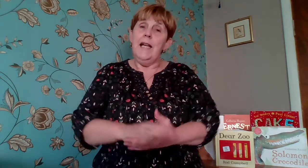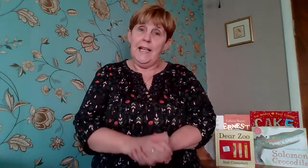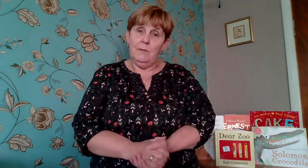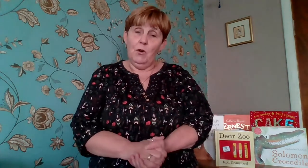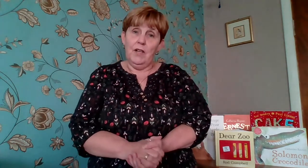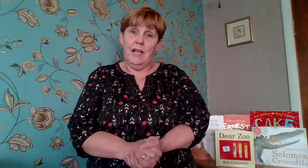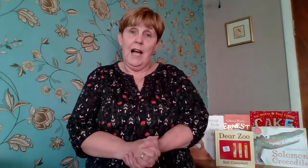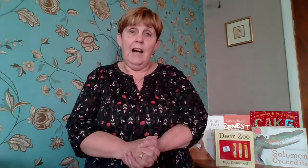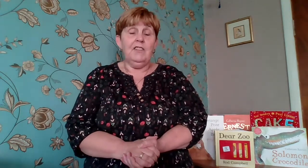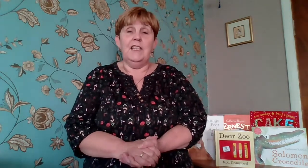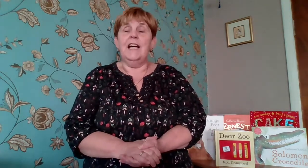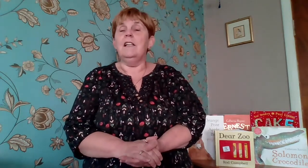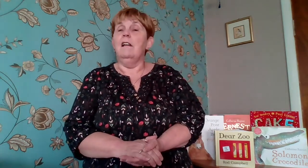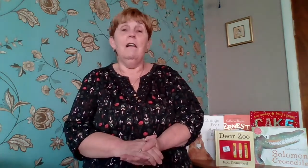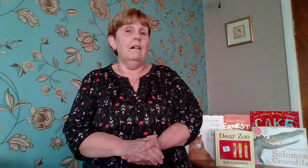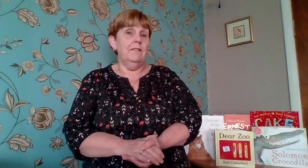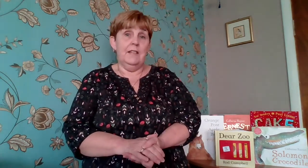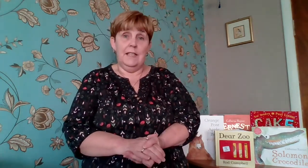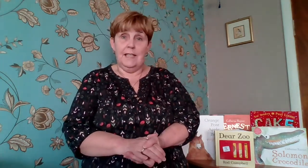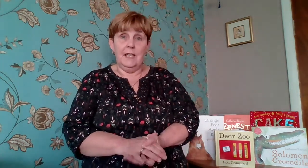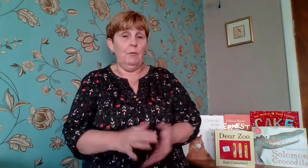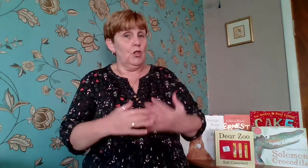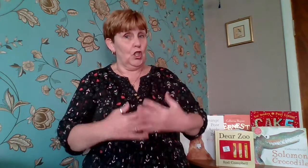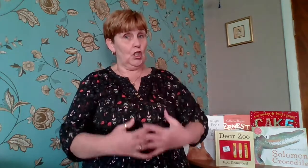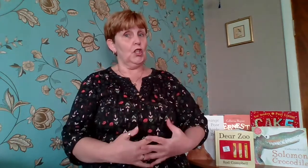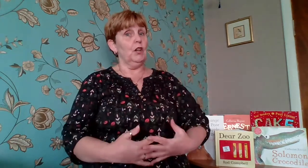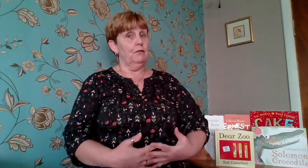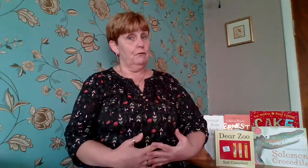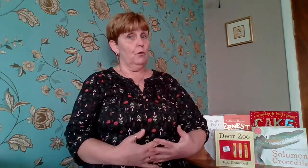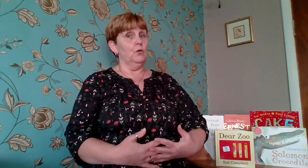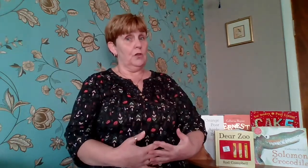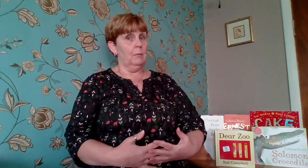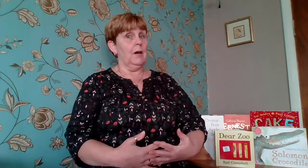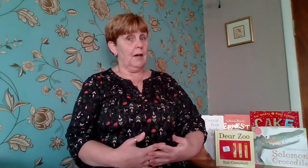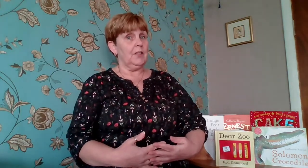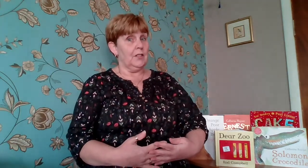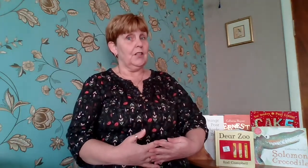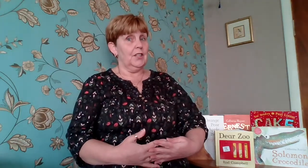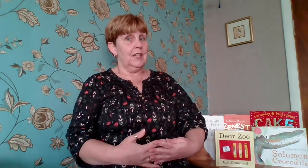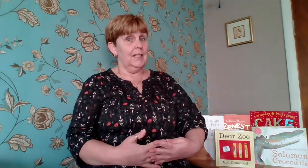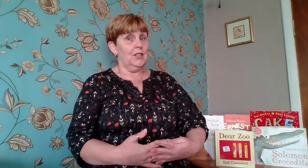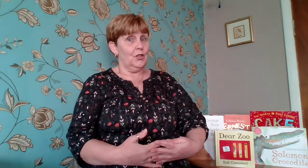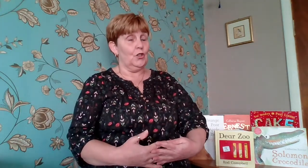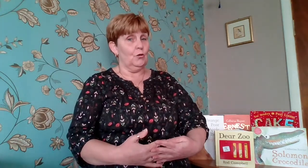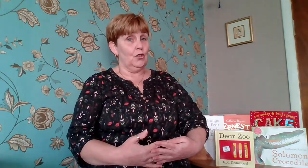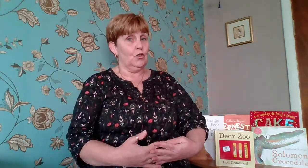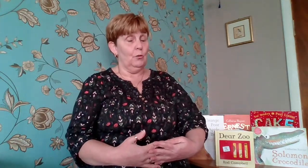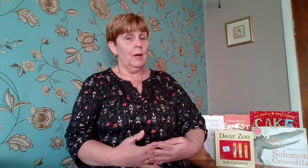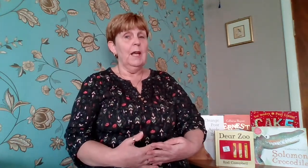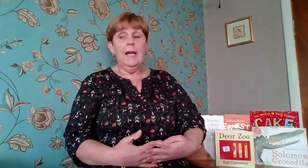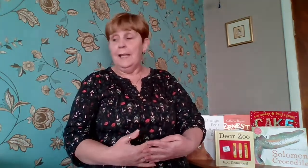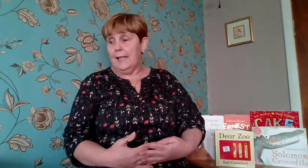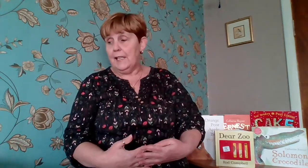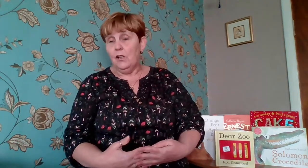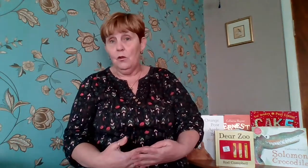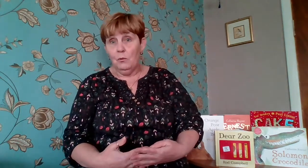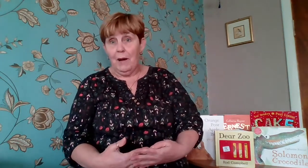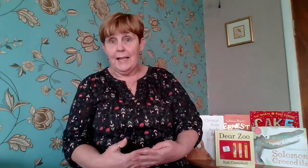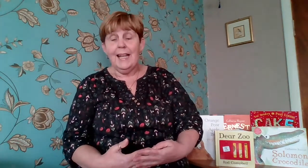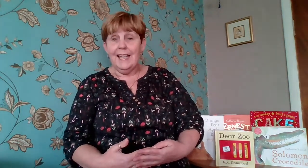Next morning, after he'd had a lovely sleep on such a full stomach after such a delicious stone soup, the little old man